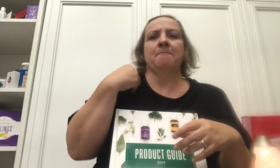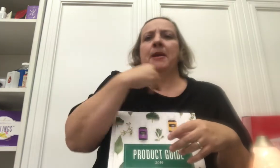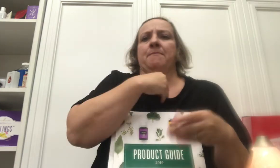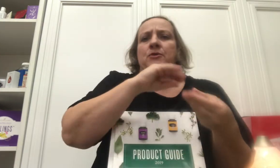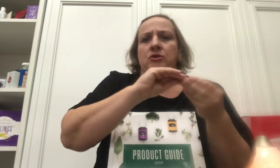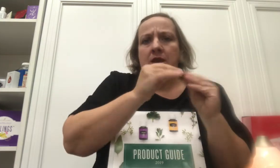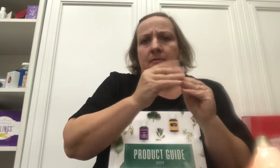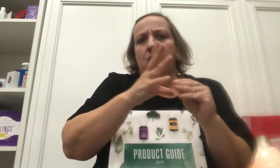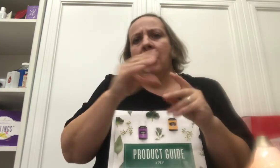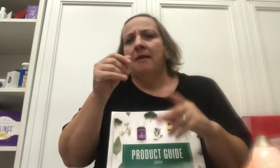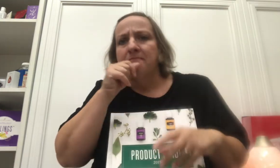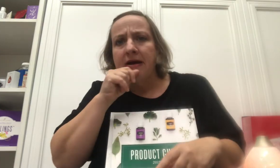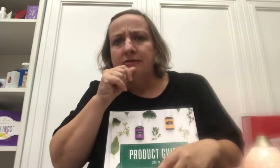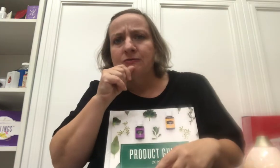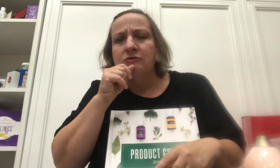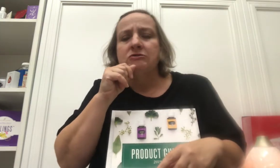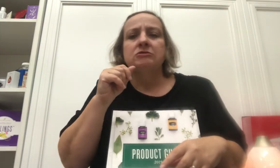your member number and password.